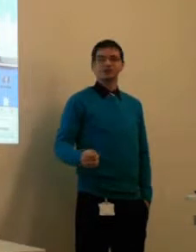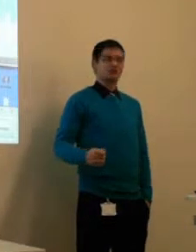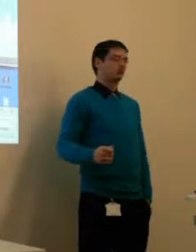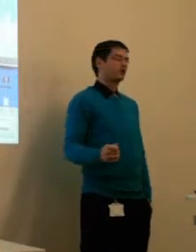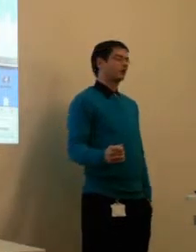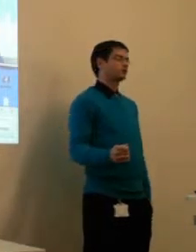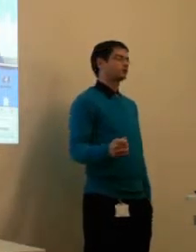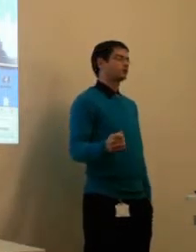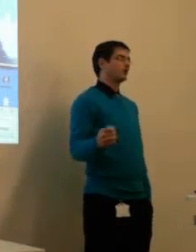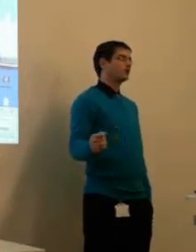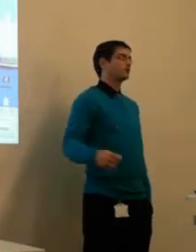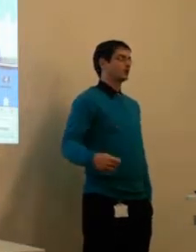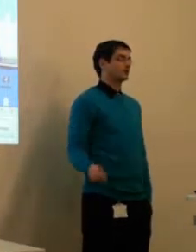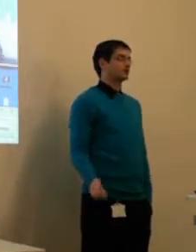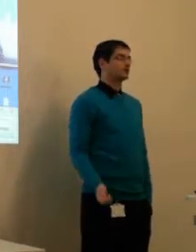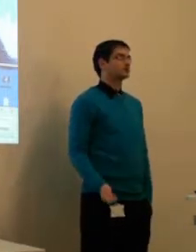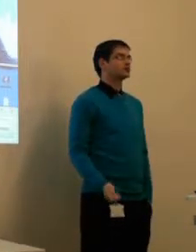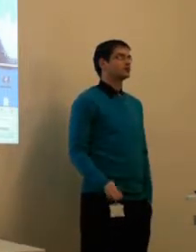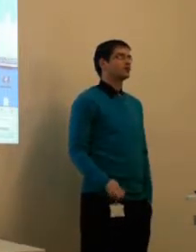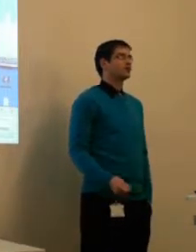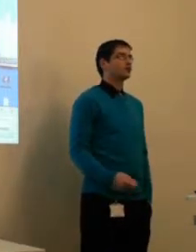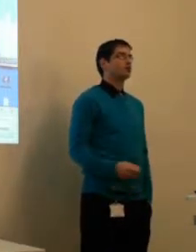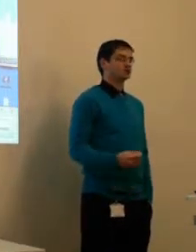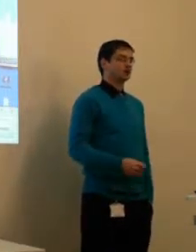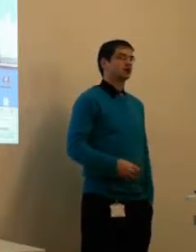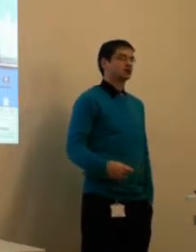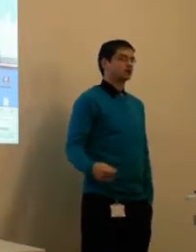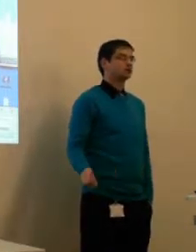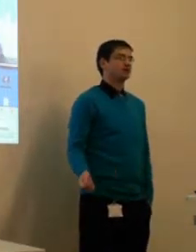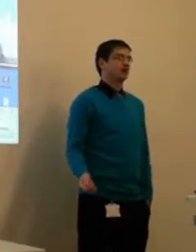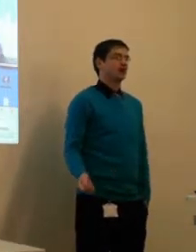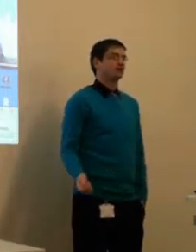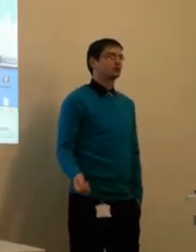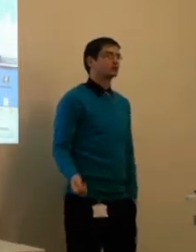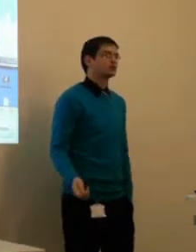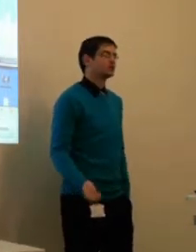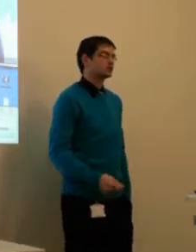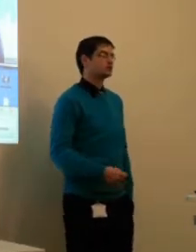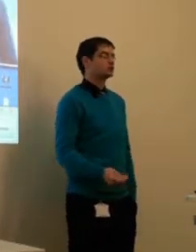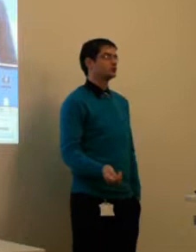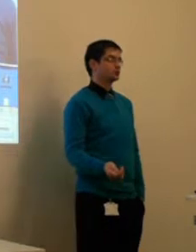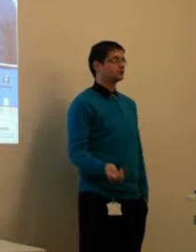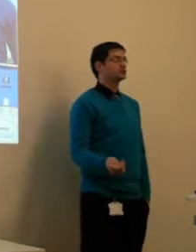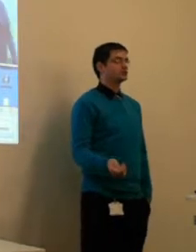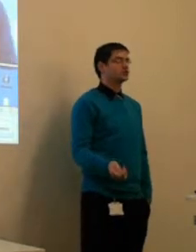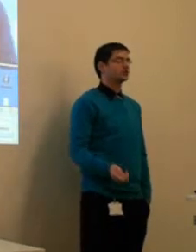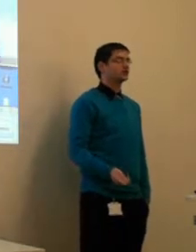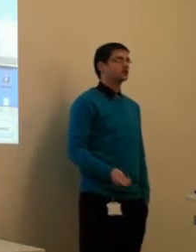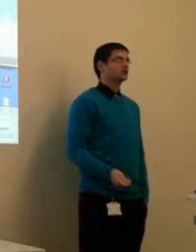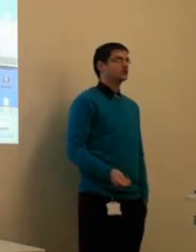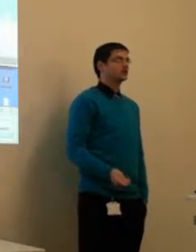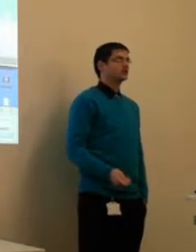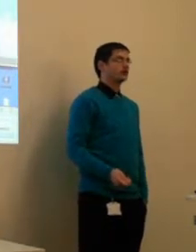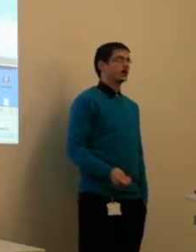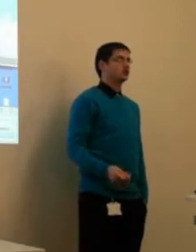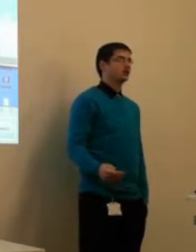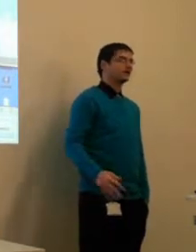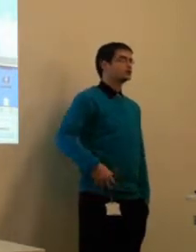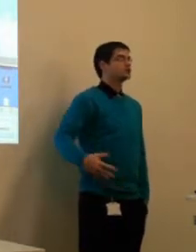someone in working with us who was learning to use sign language because he was losing his hearing so i learned a few